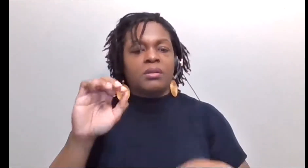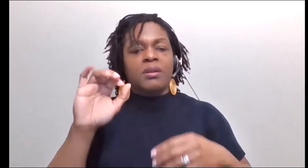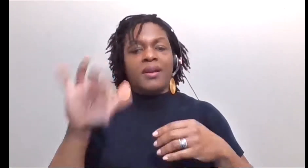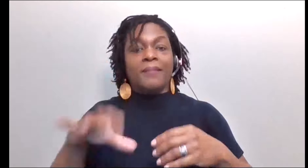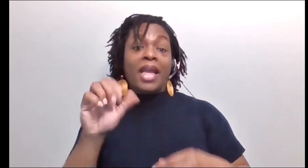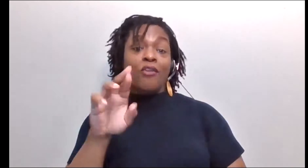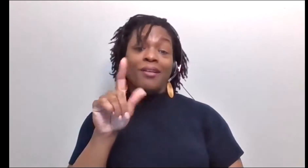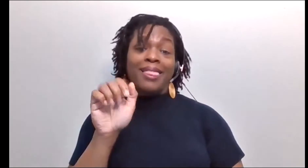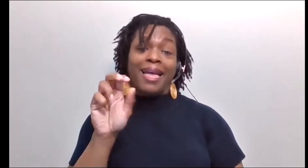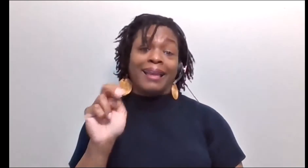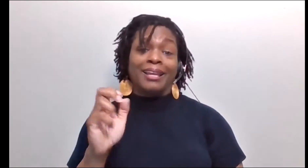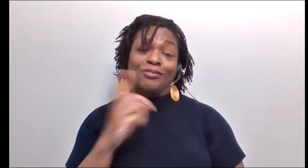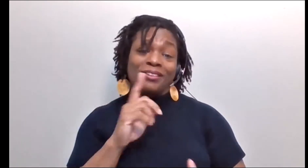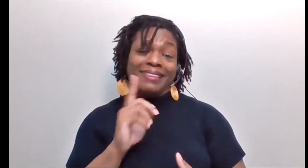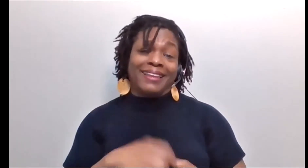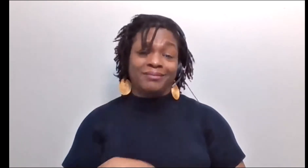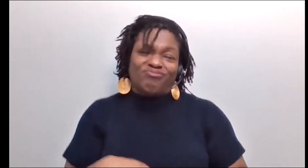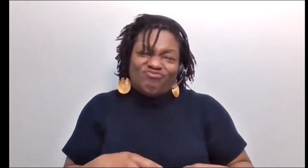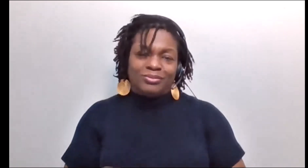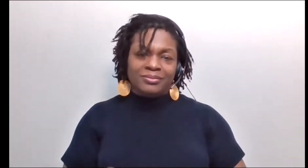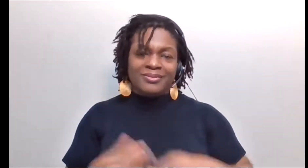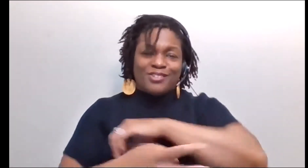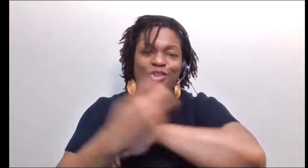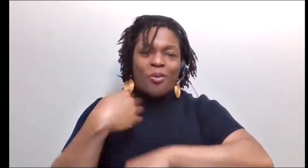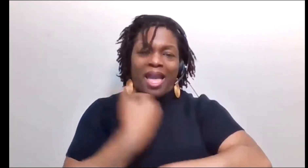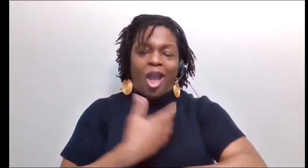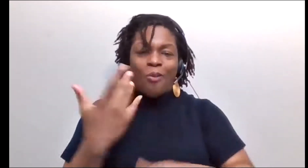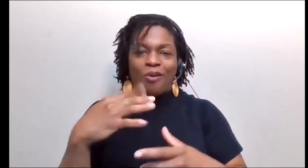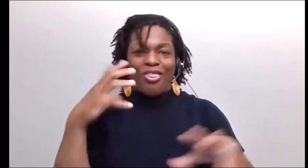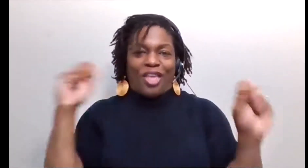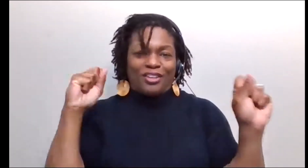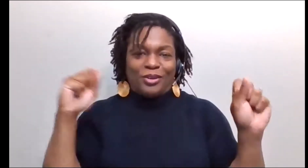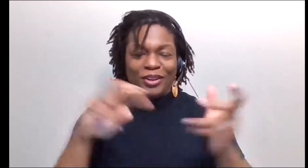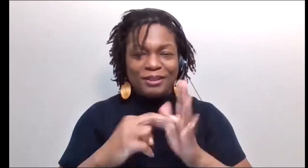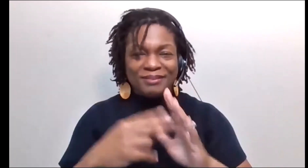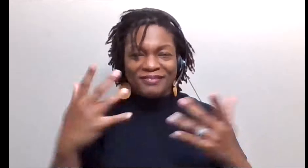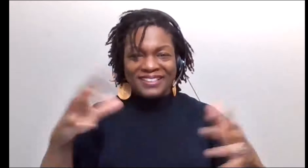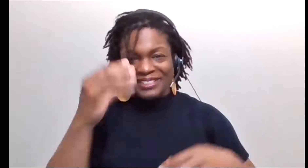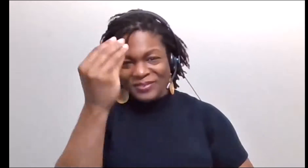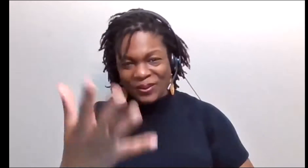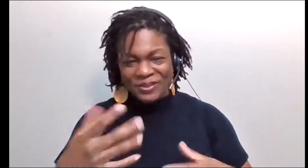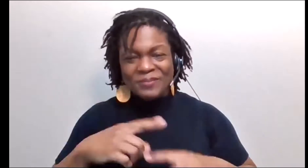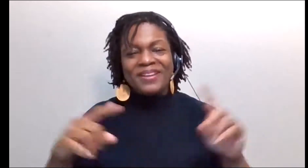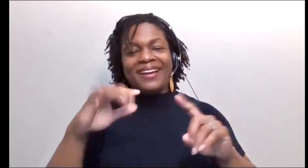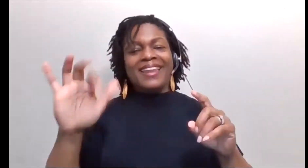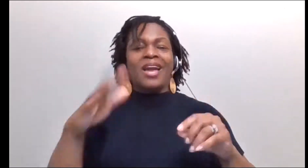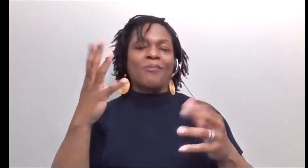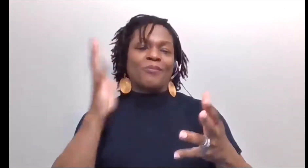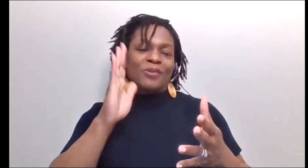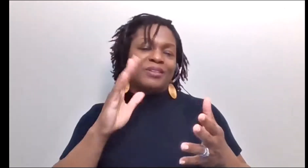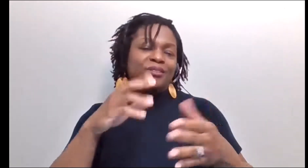thunder. So just real quick, I just want to touch on what we're doing in OCDD relative to a lot of